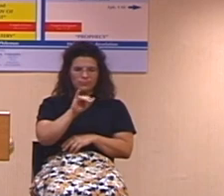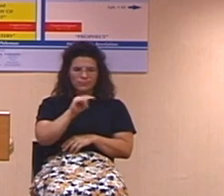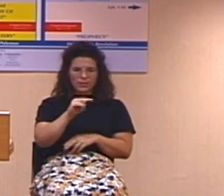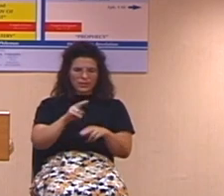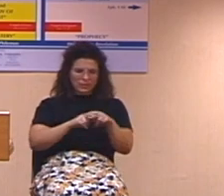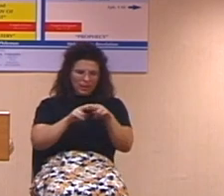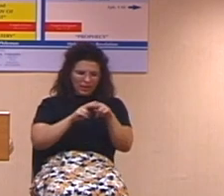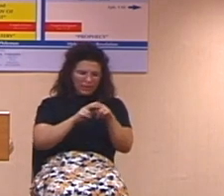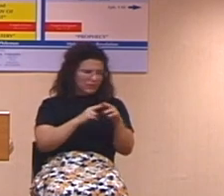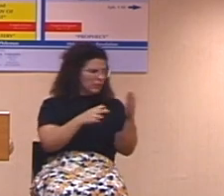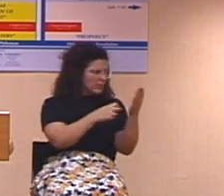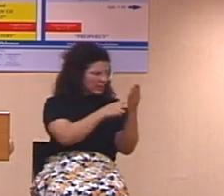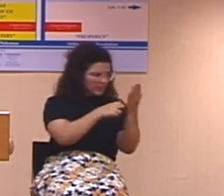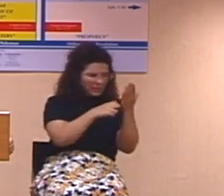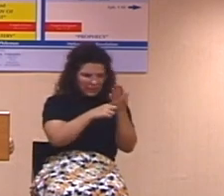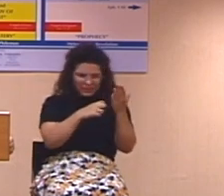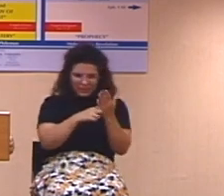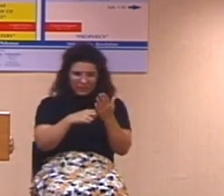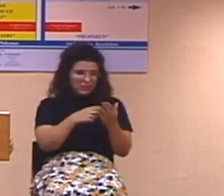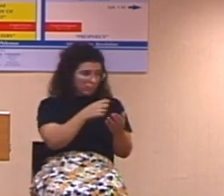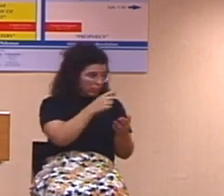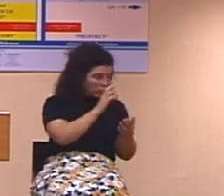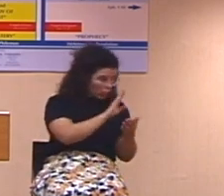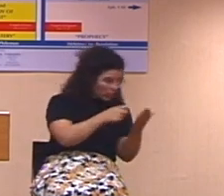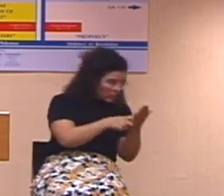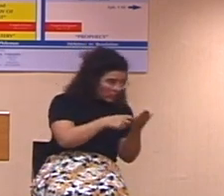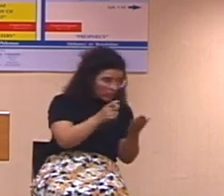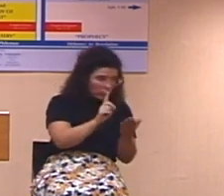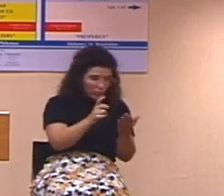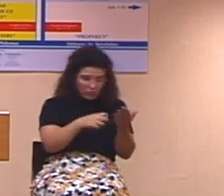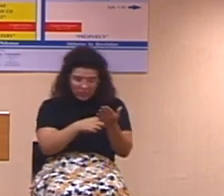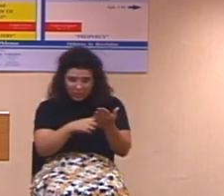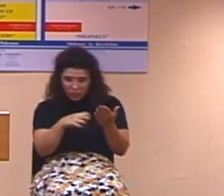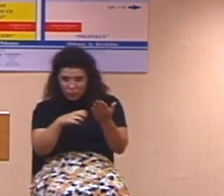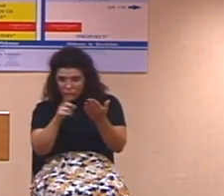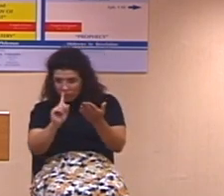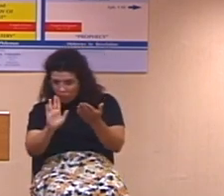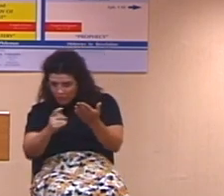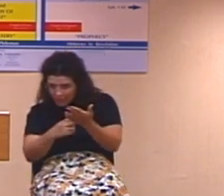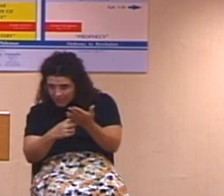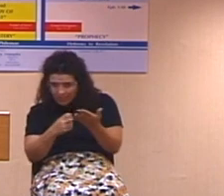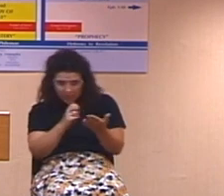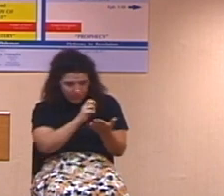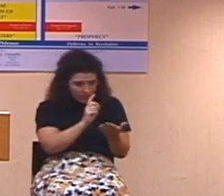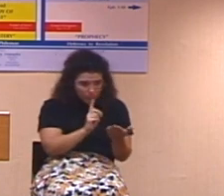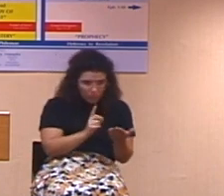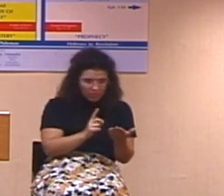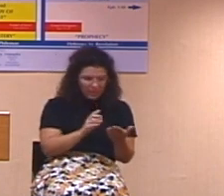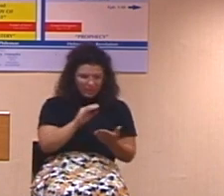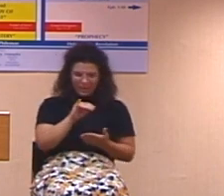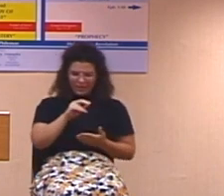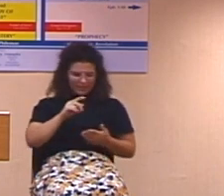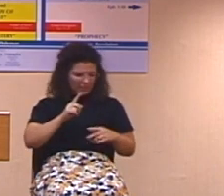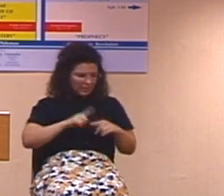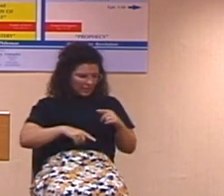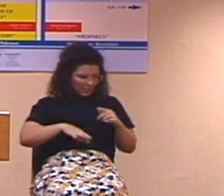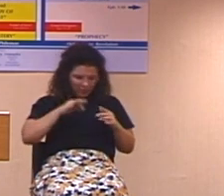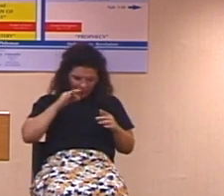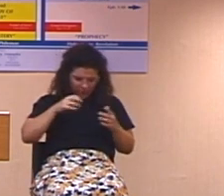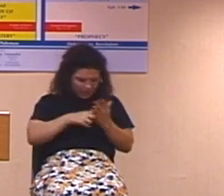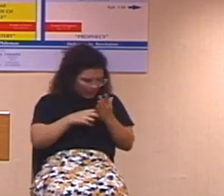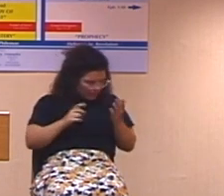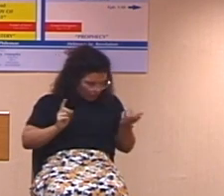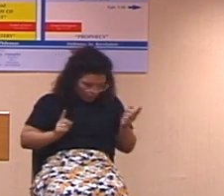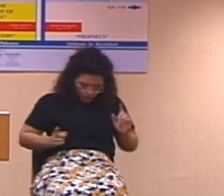conductor, comes around and is punching tickets. Einstein can't find his ticket. He's looking. Where is it?